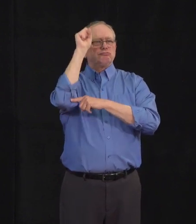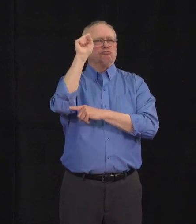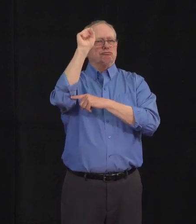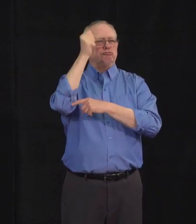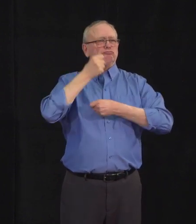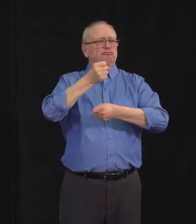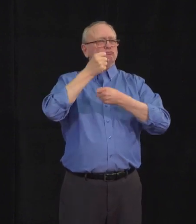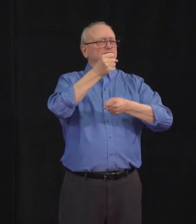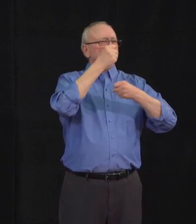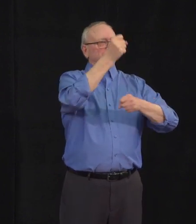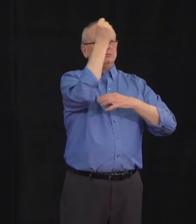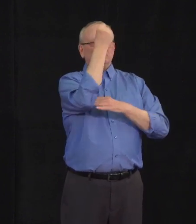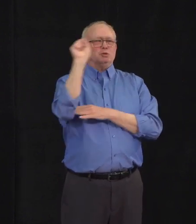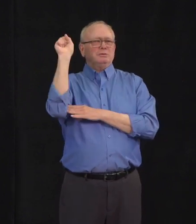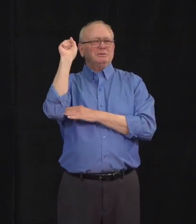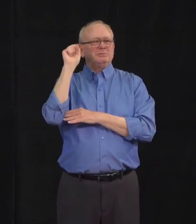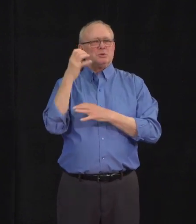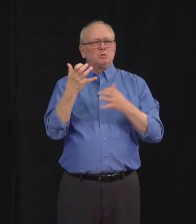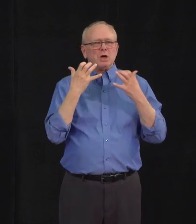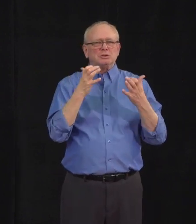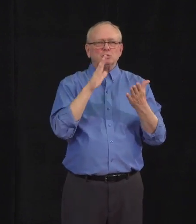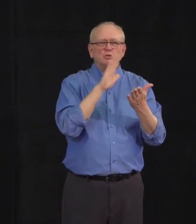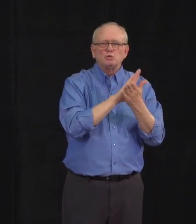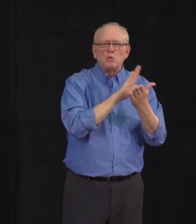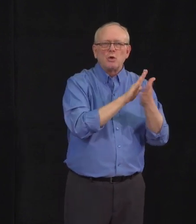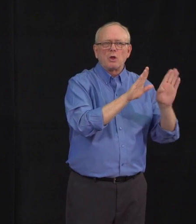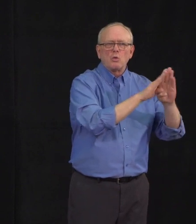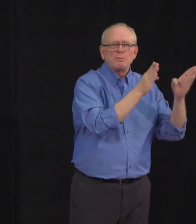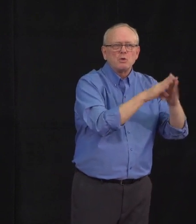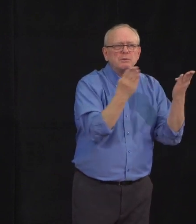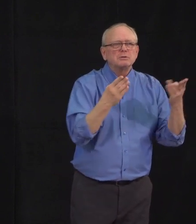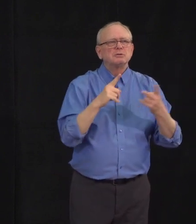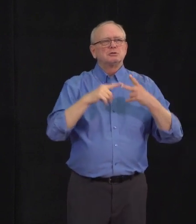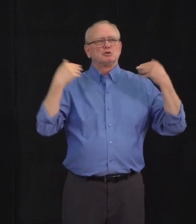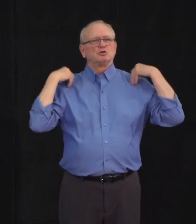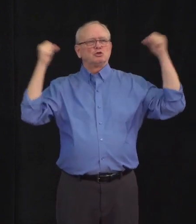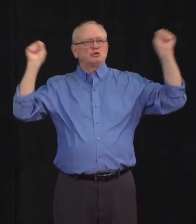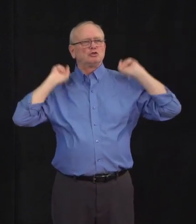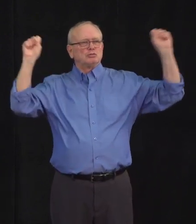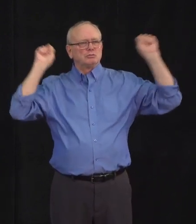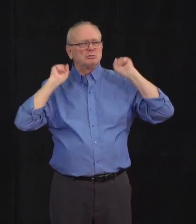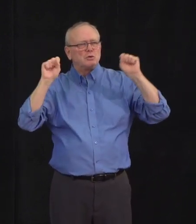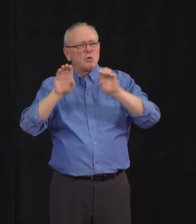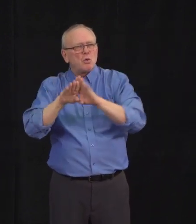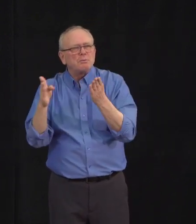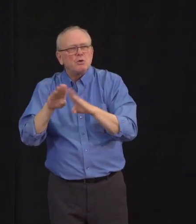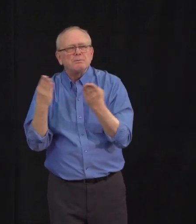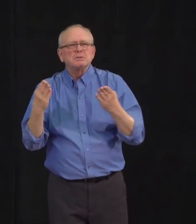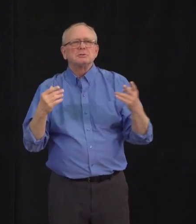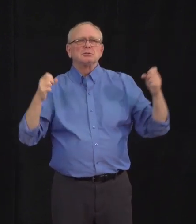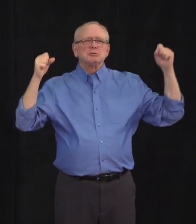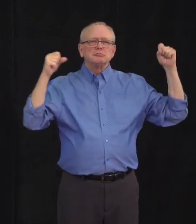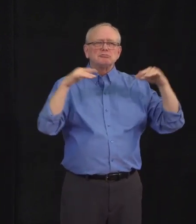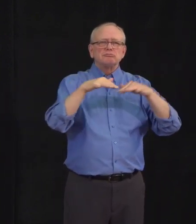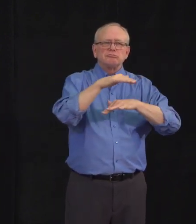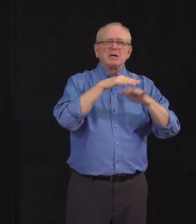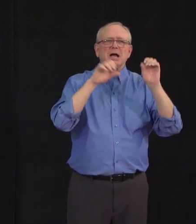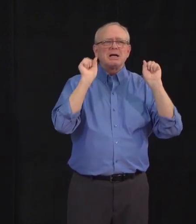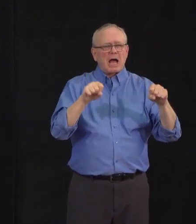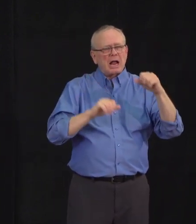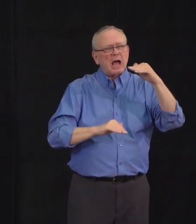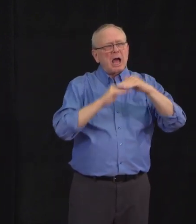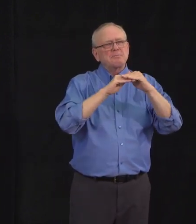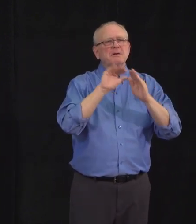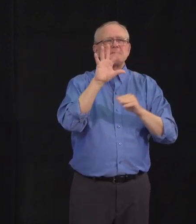for schools and gyms to reopen faster and for gathering sizes to be increased to 50 people. So just hoping to get your response to their